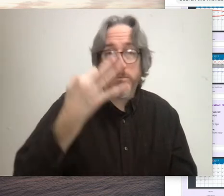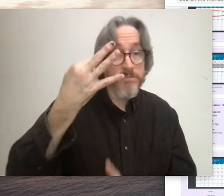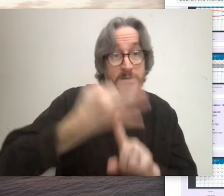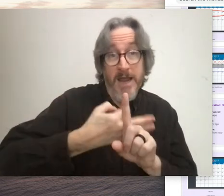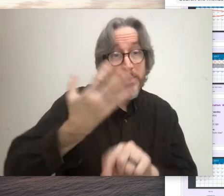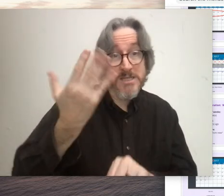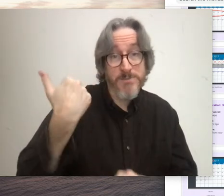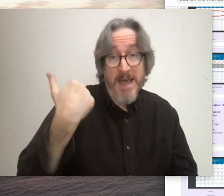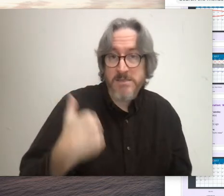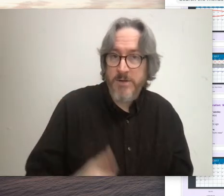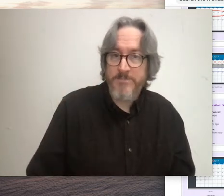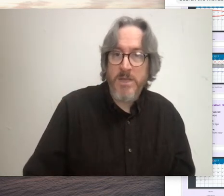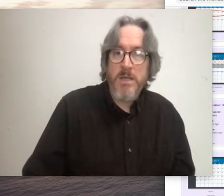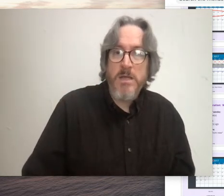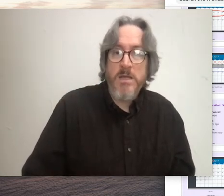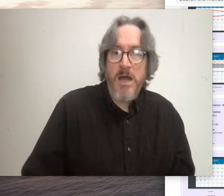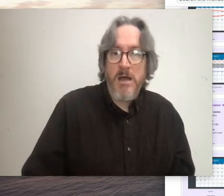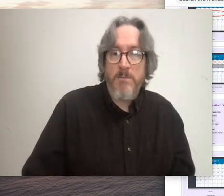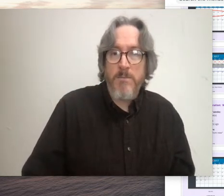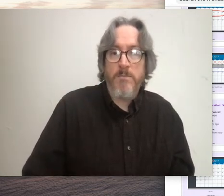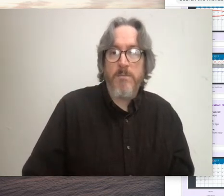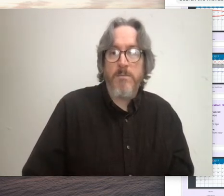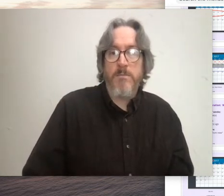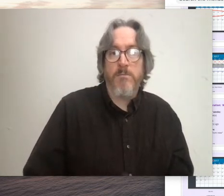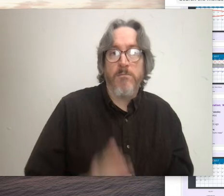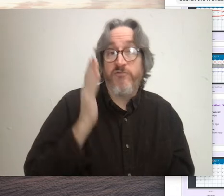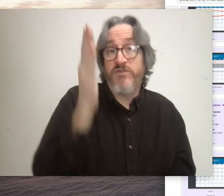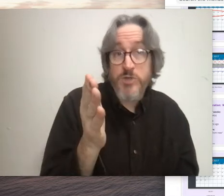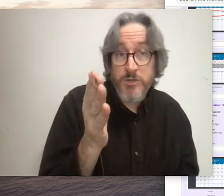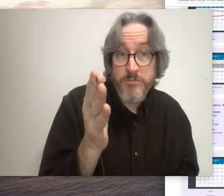And you can go 9 months past, right?